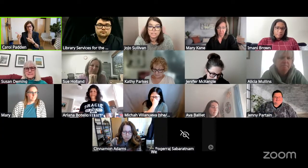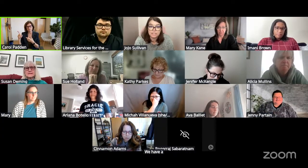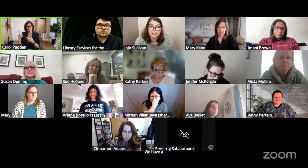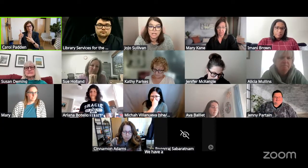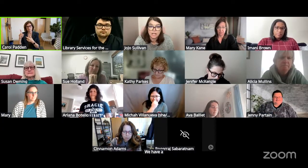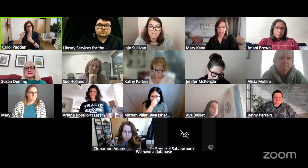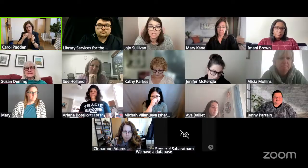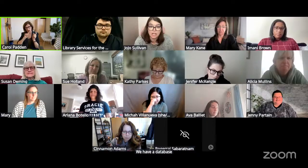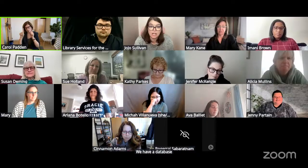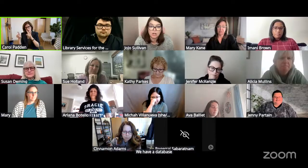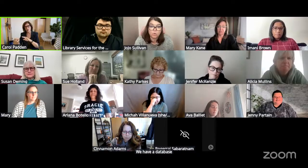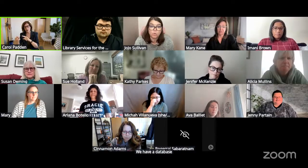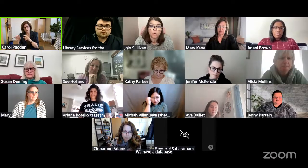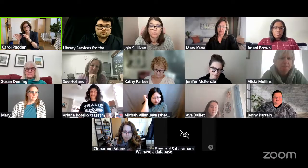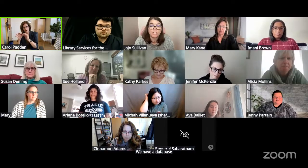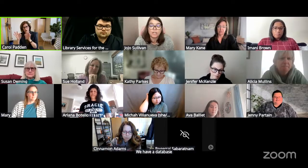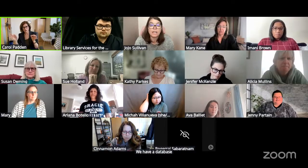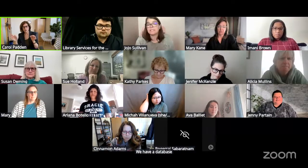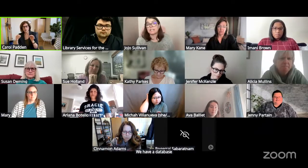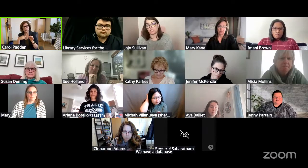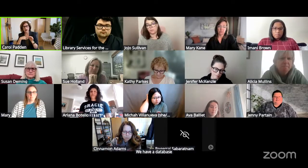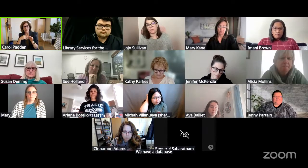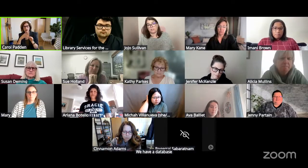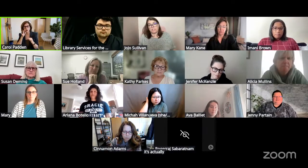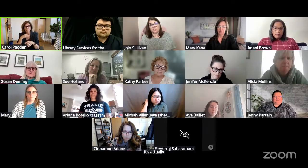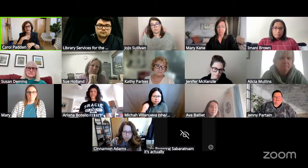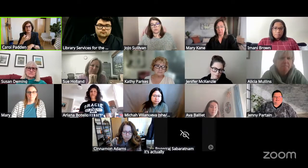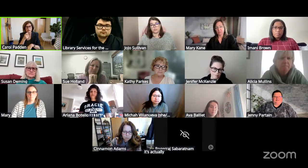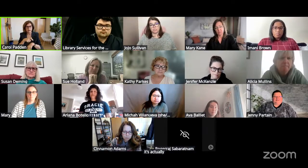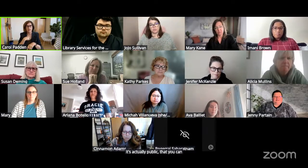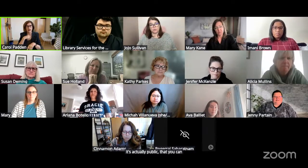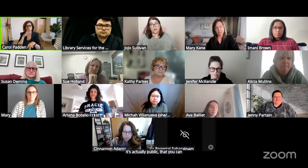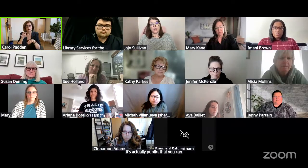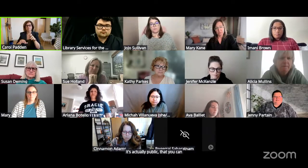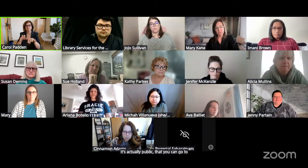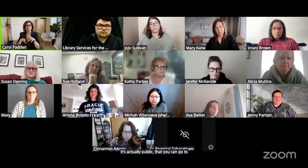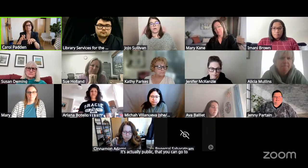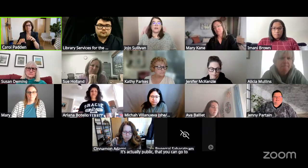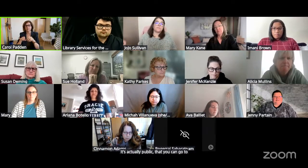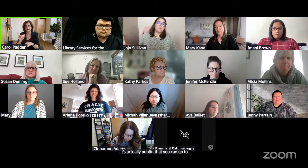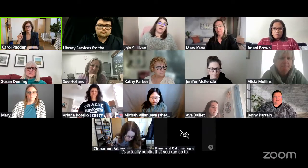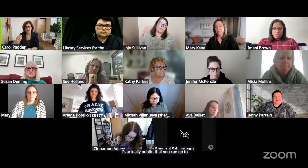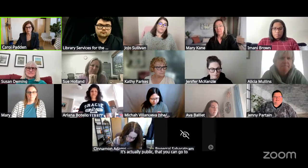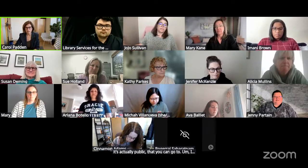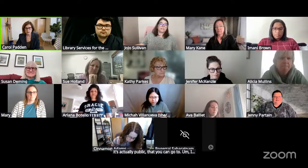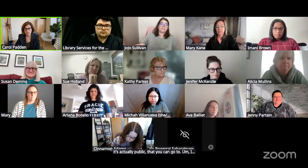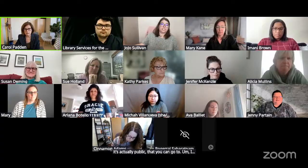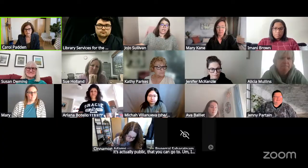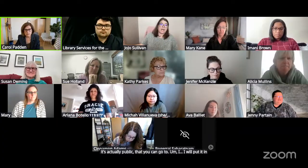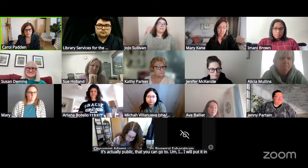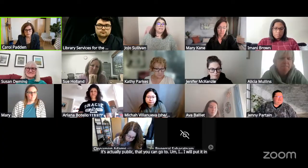database that it's actually public that you can go to. I will put it in the chat.